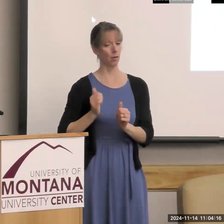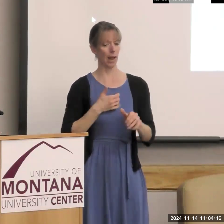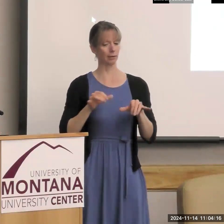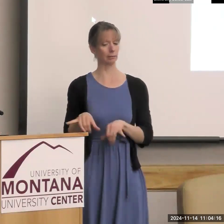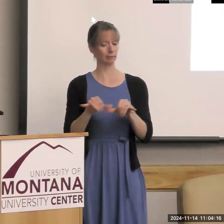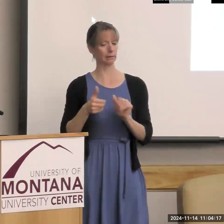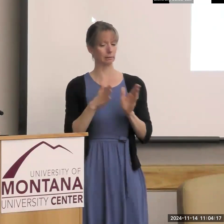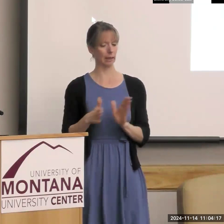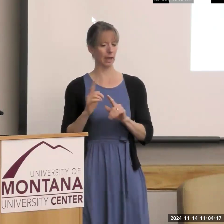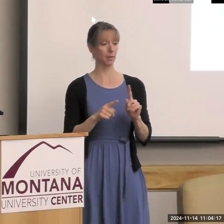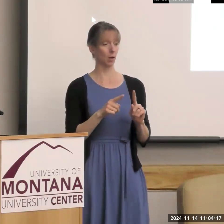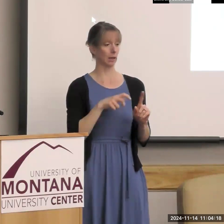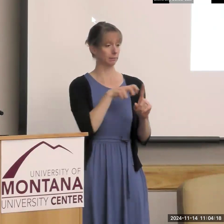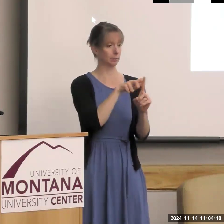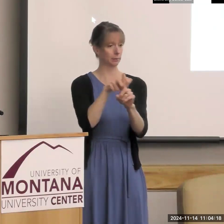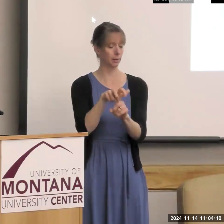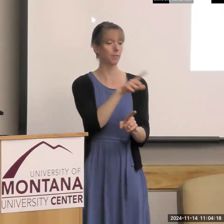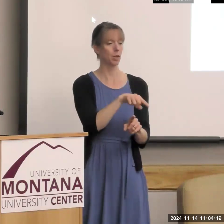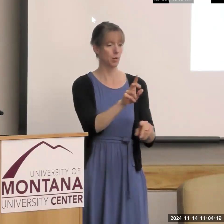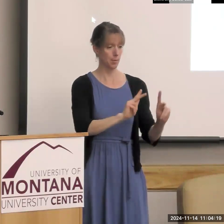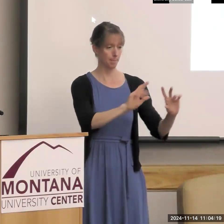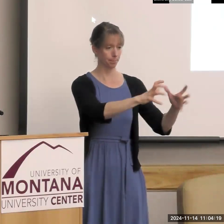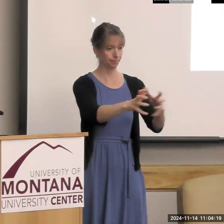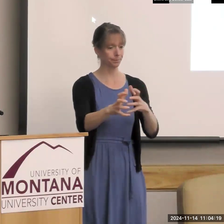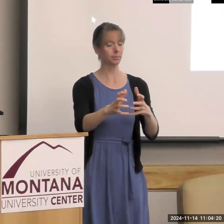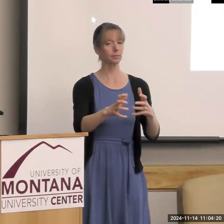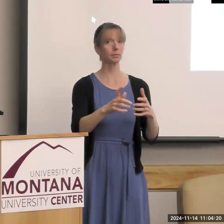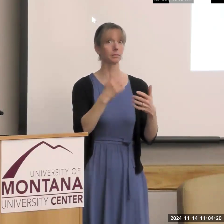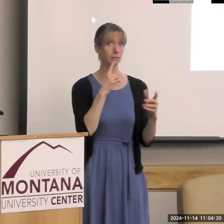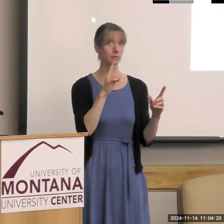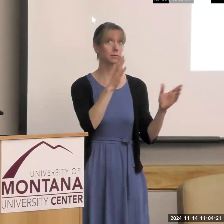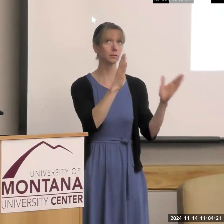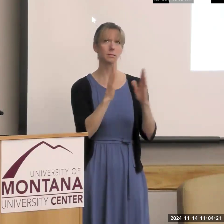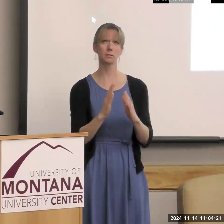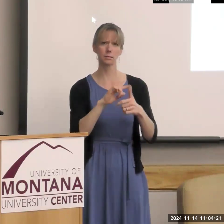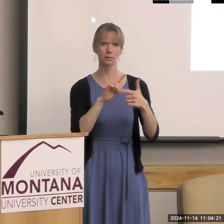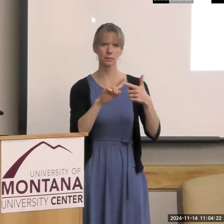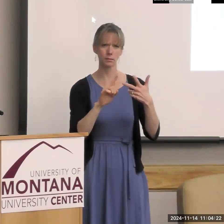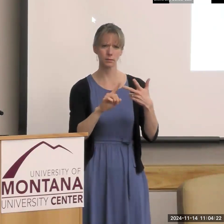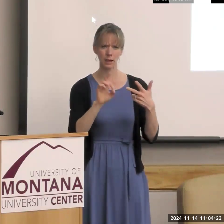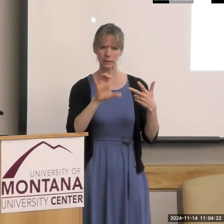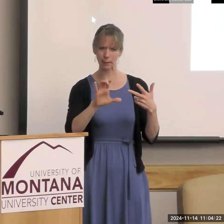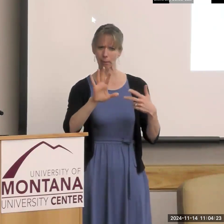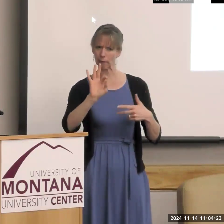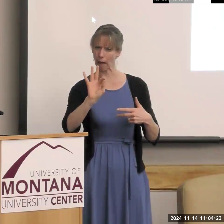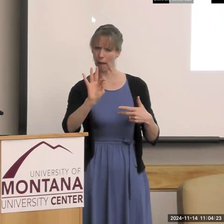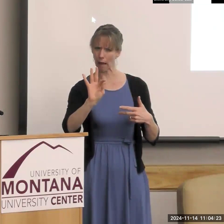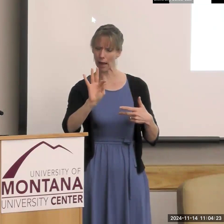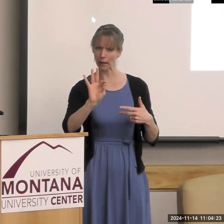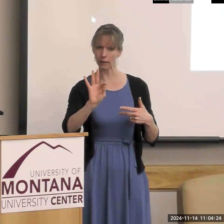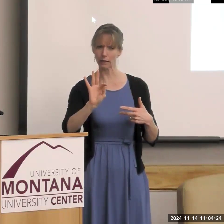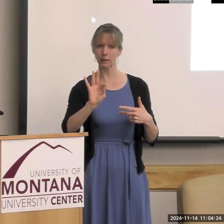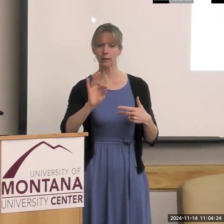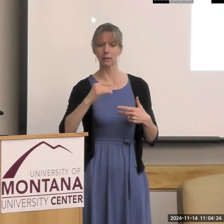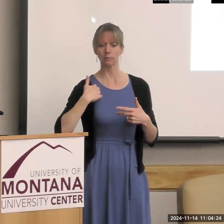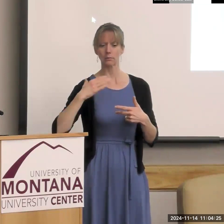but we got them. And then I think it's December 9th. A colleague and